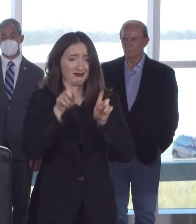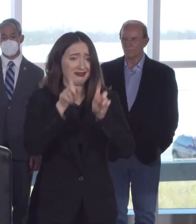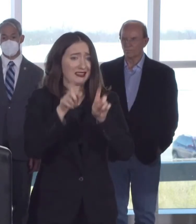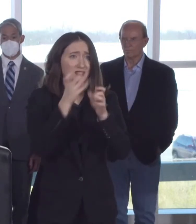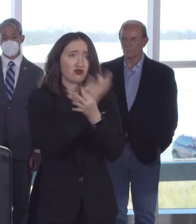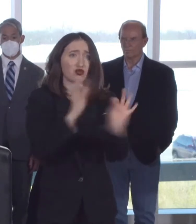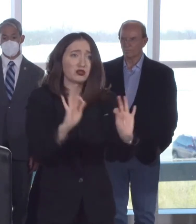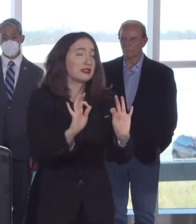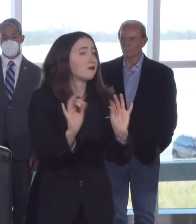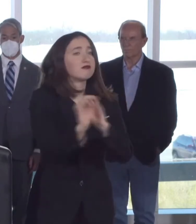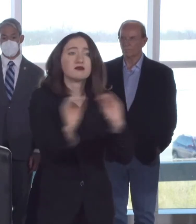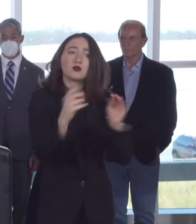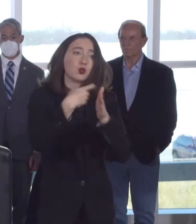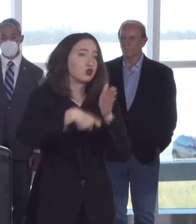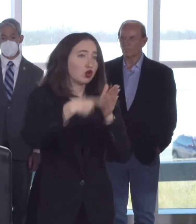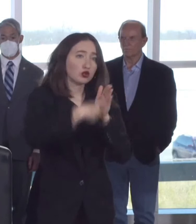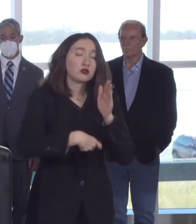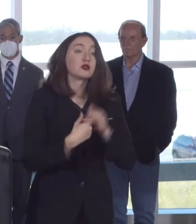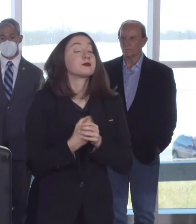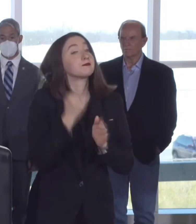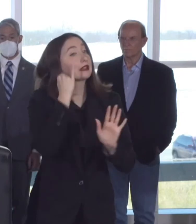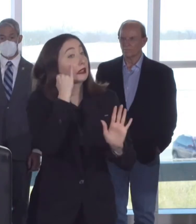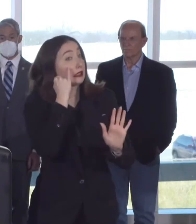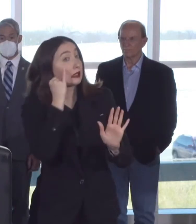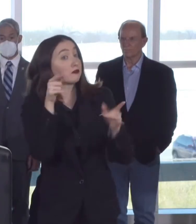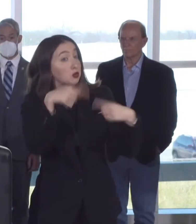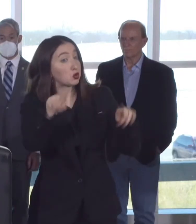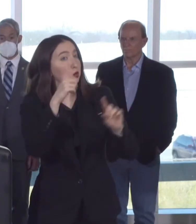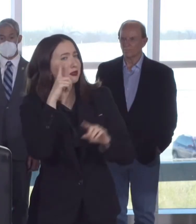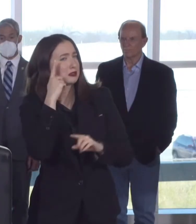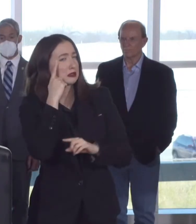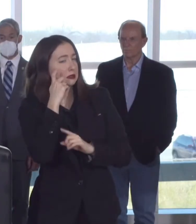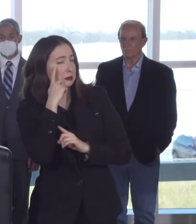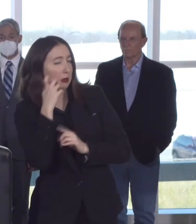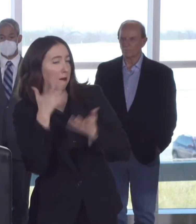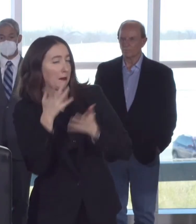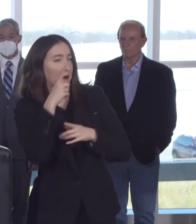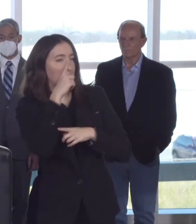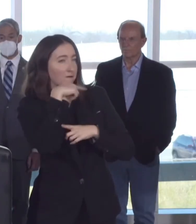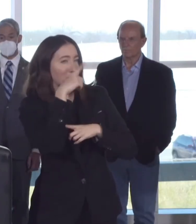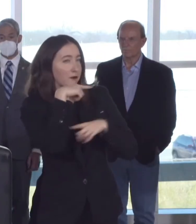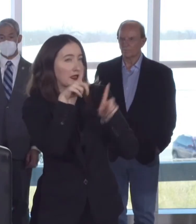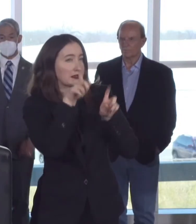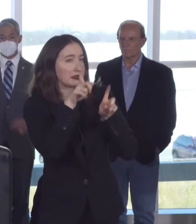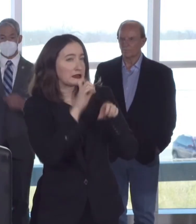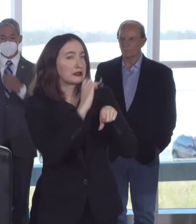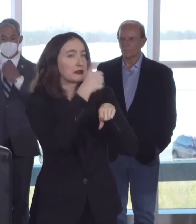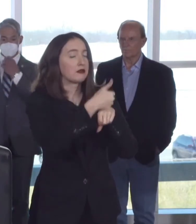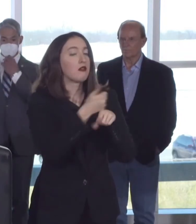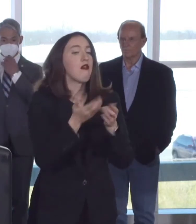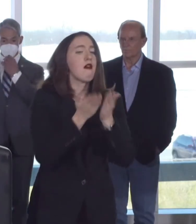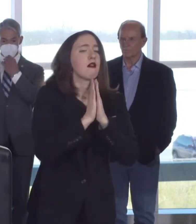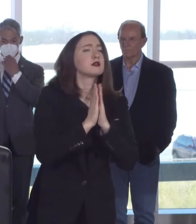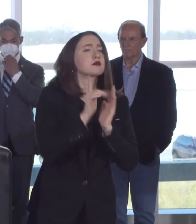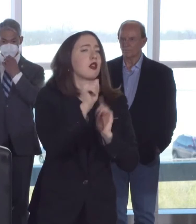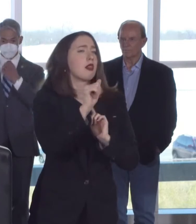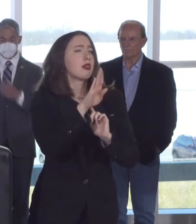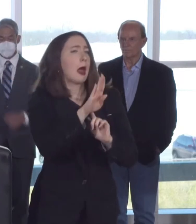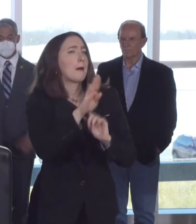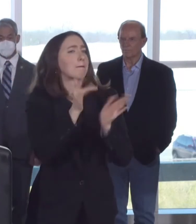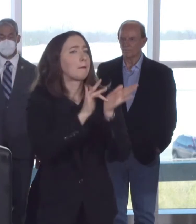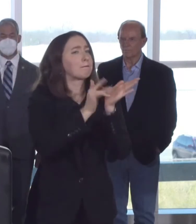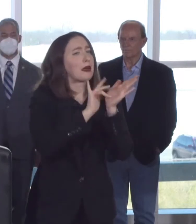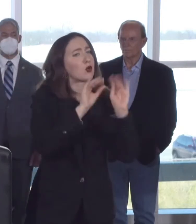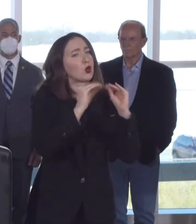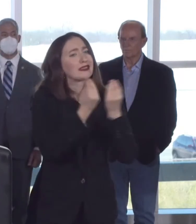charge. What you can do to this, if you do suspect that you are at a fake testing site or fraudulent testing site, ask what lab or medical